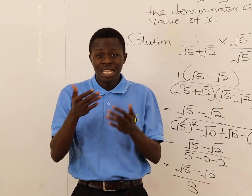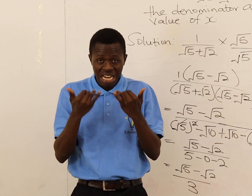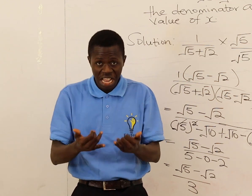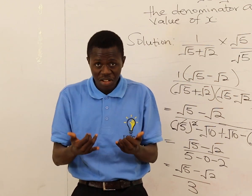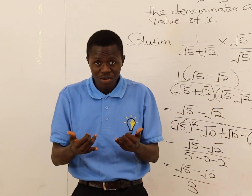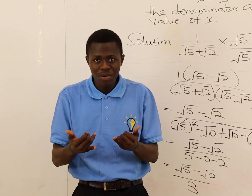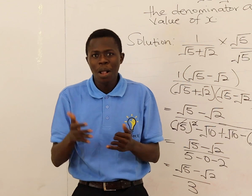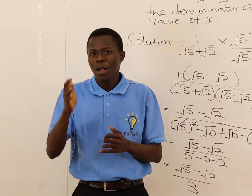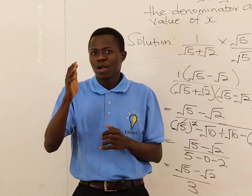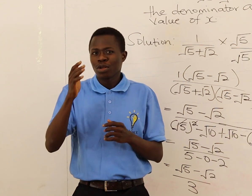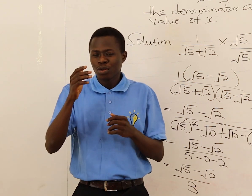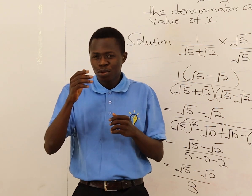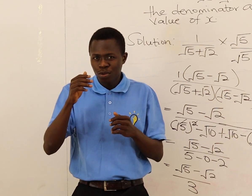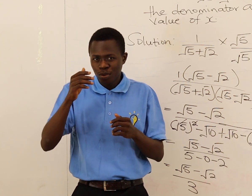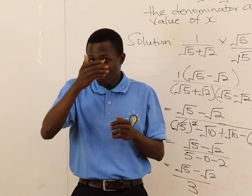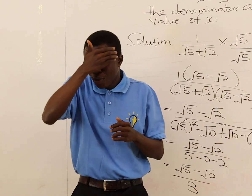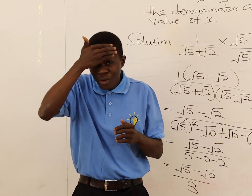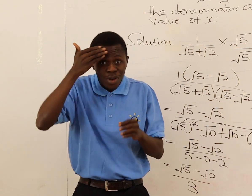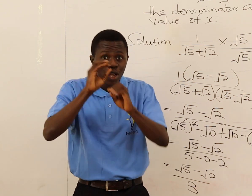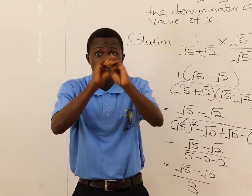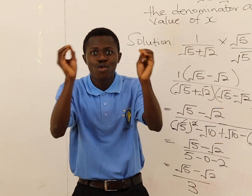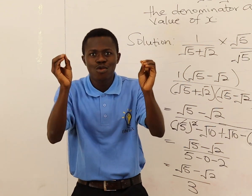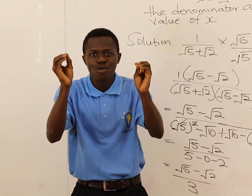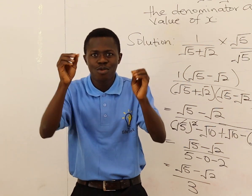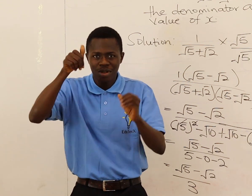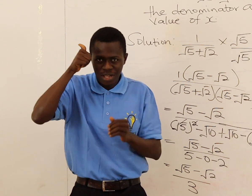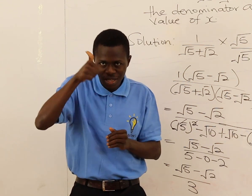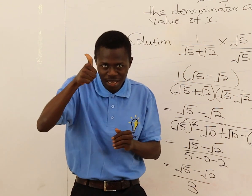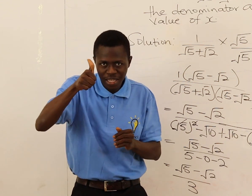So always don't forget to like and then subscribe to the video.